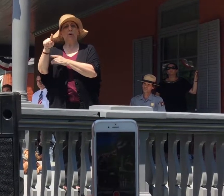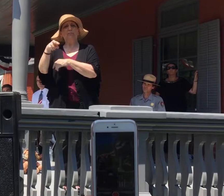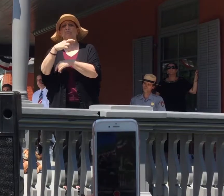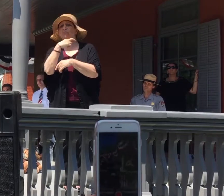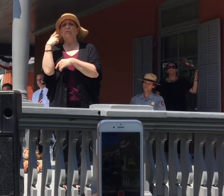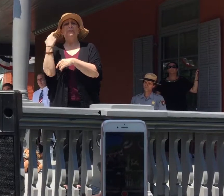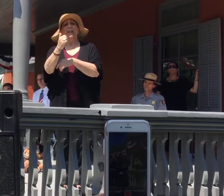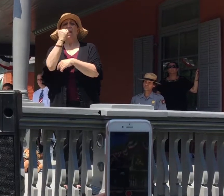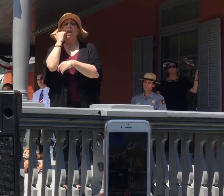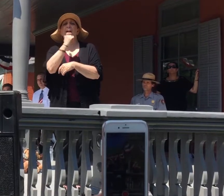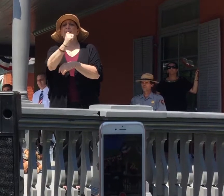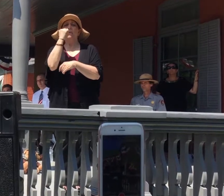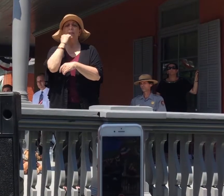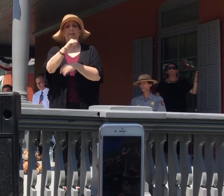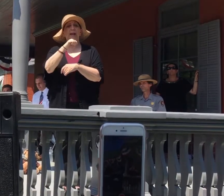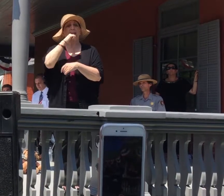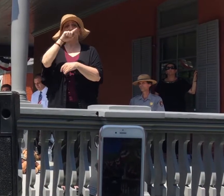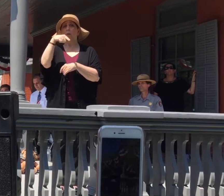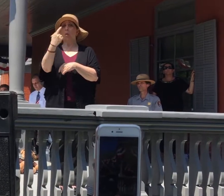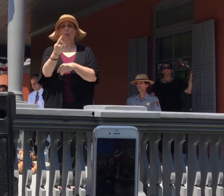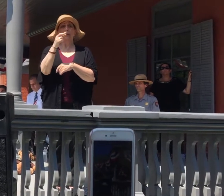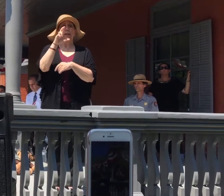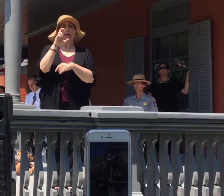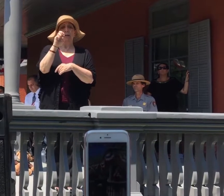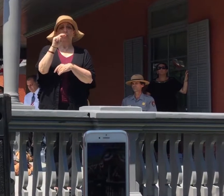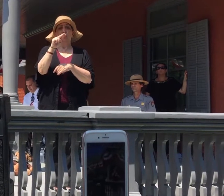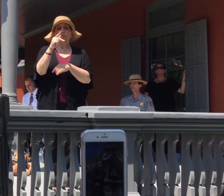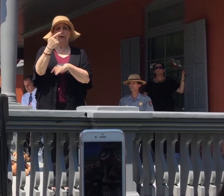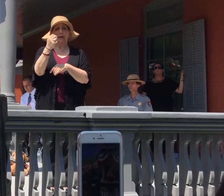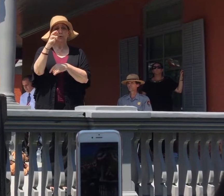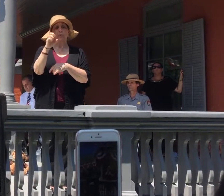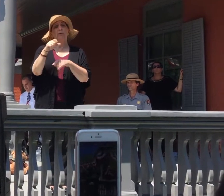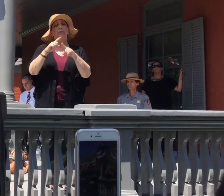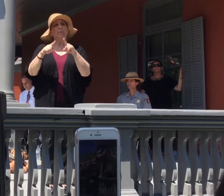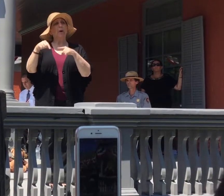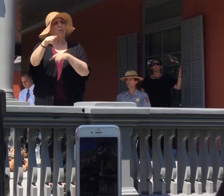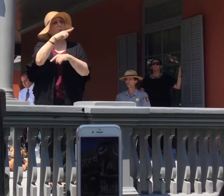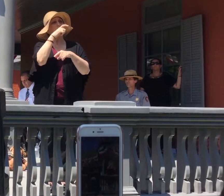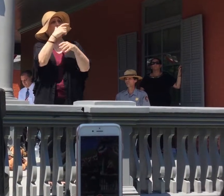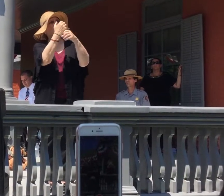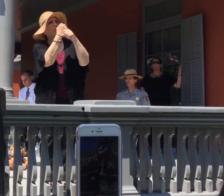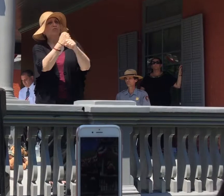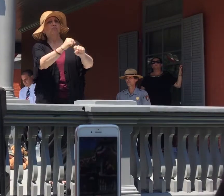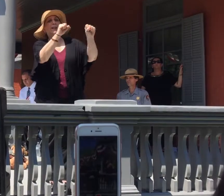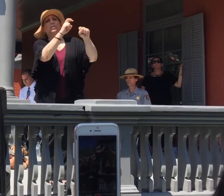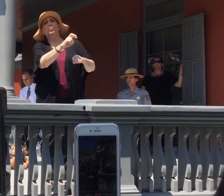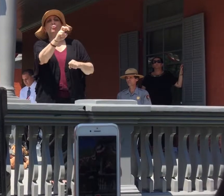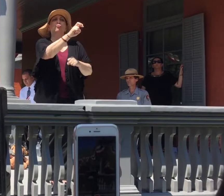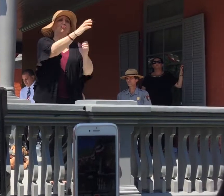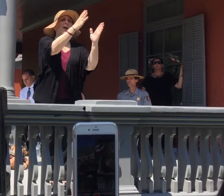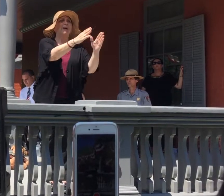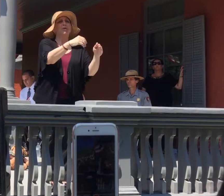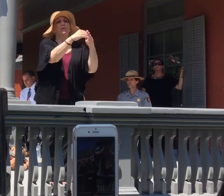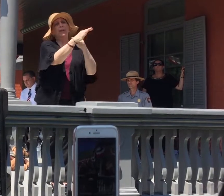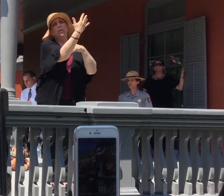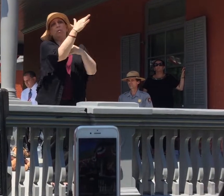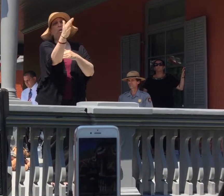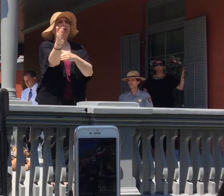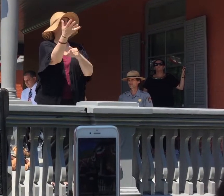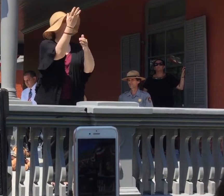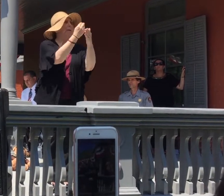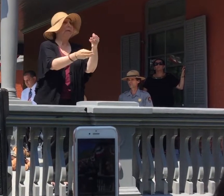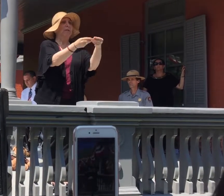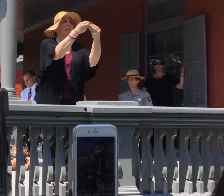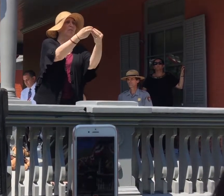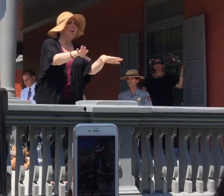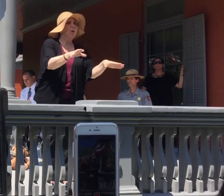risk each and every day, not just the rangers who are law enforcement, but those who rescue the traveler in the woods. They